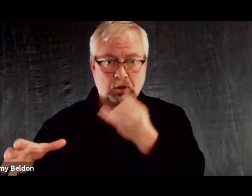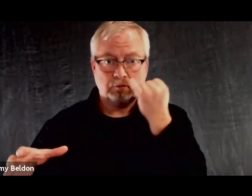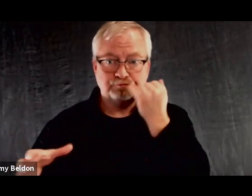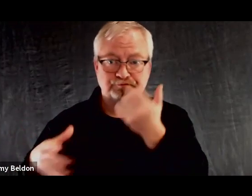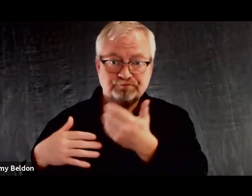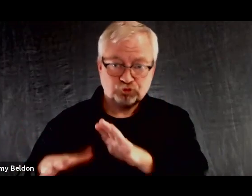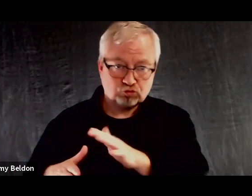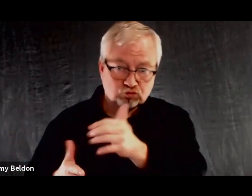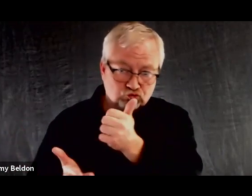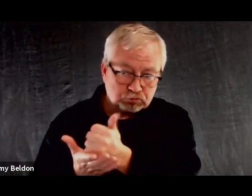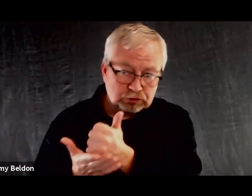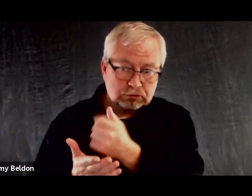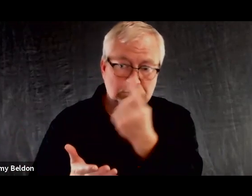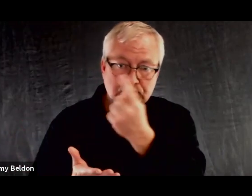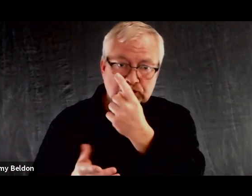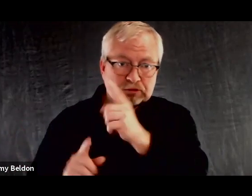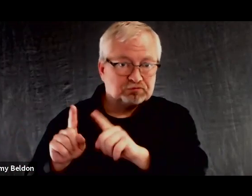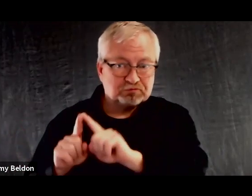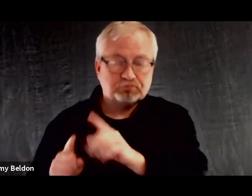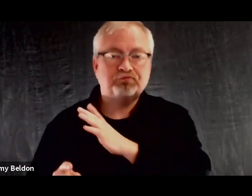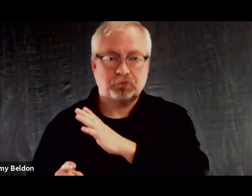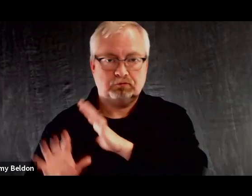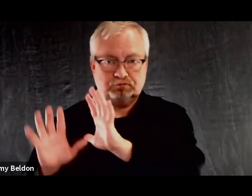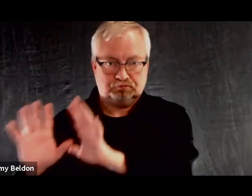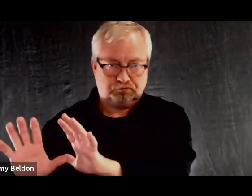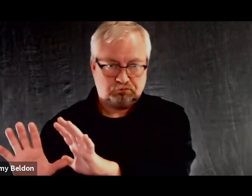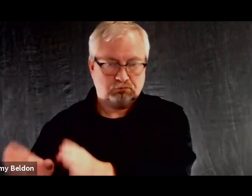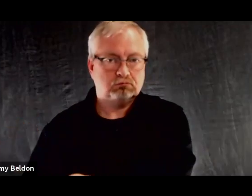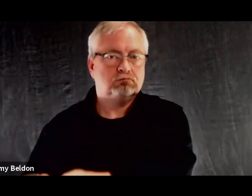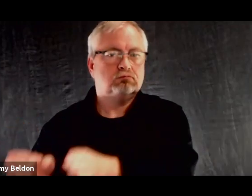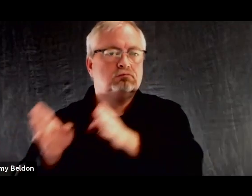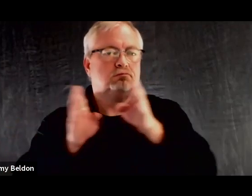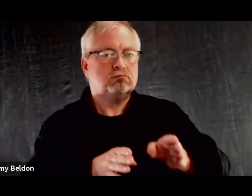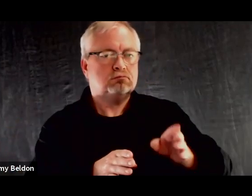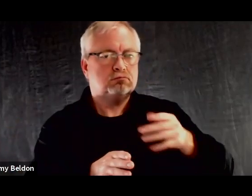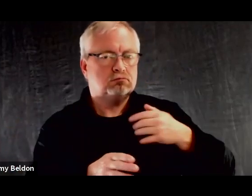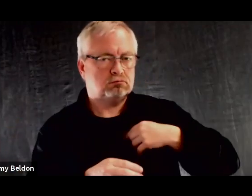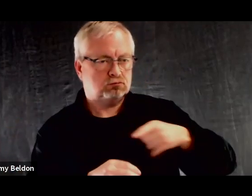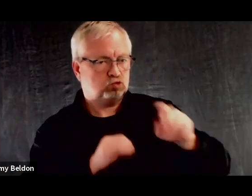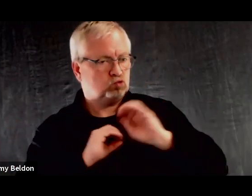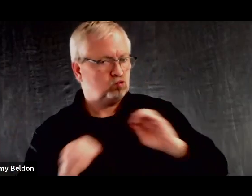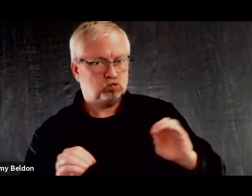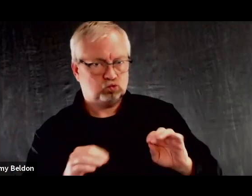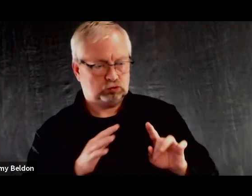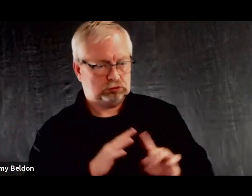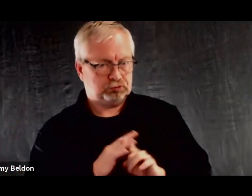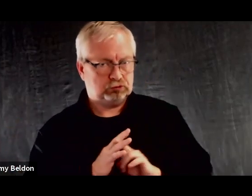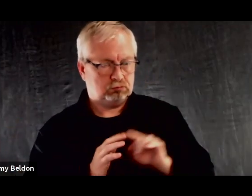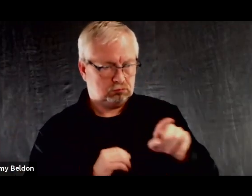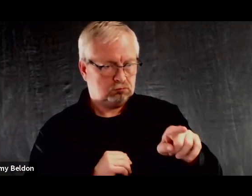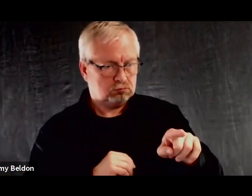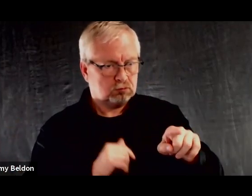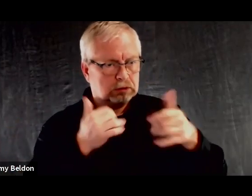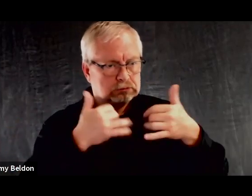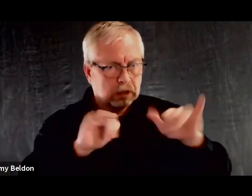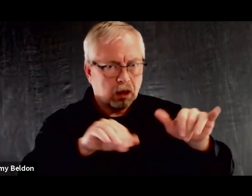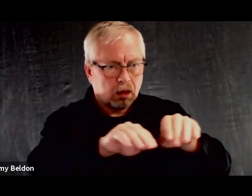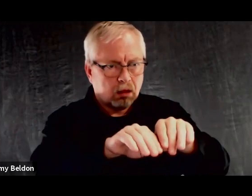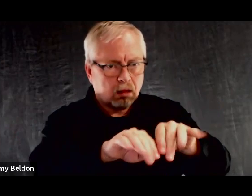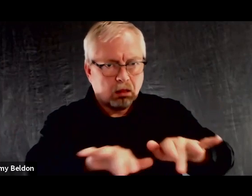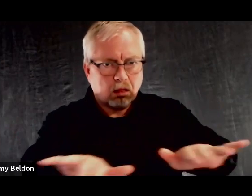given what we're learning about asymptomatic spread, certainly that's part of why we've talked about our syndromic